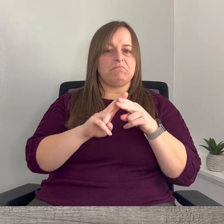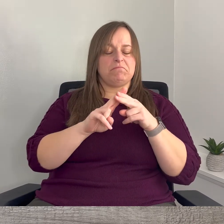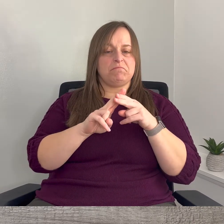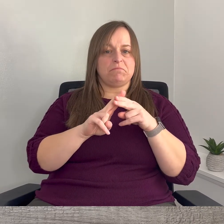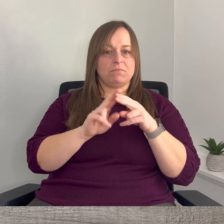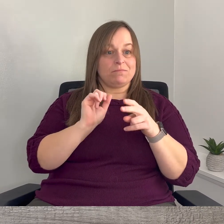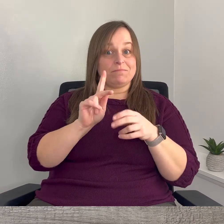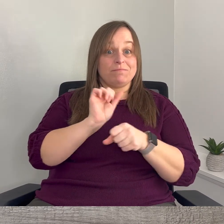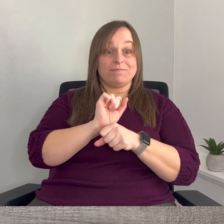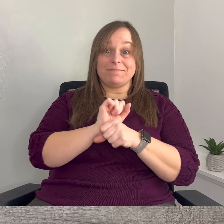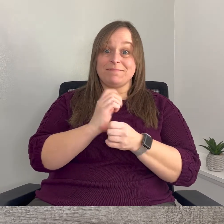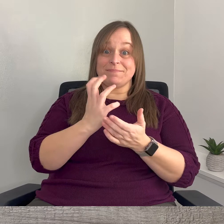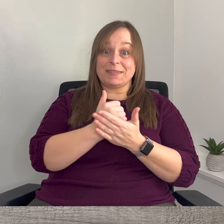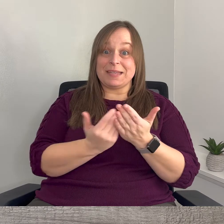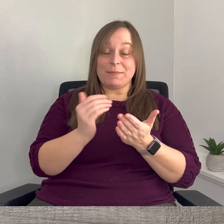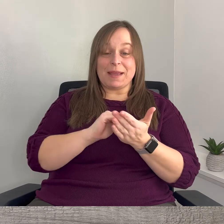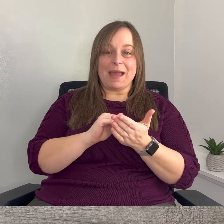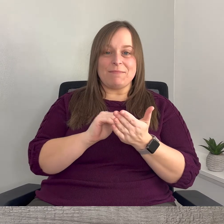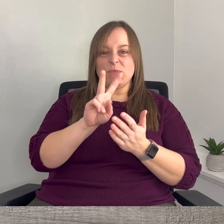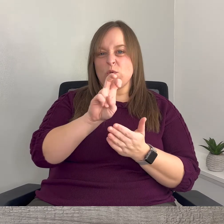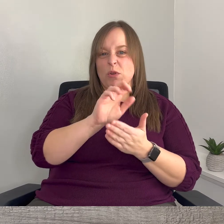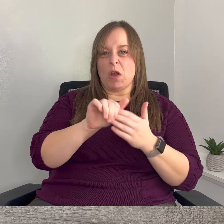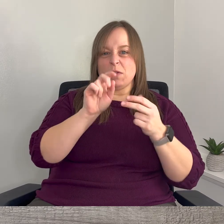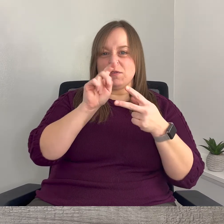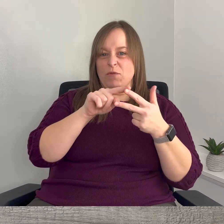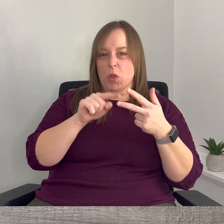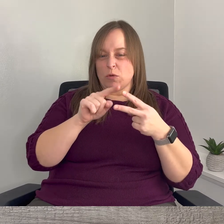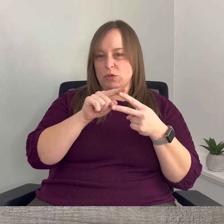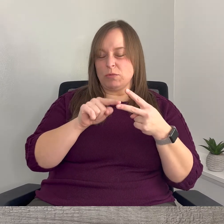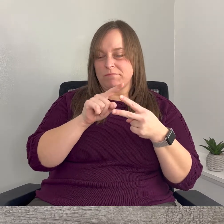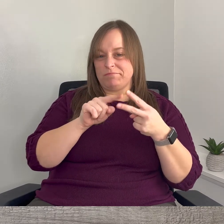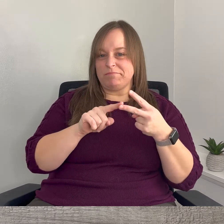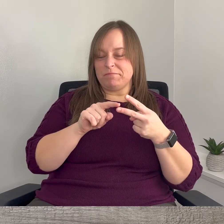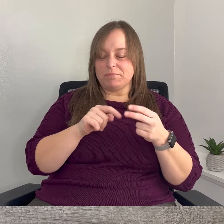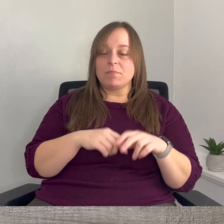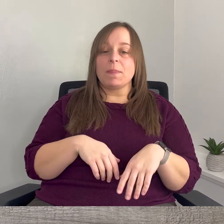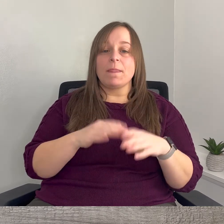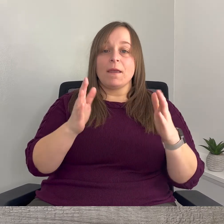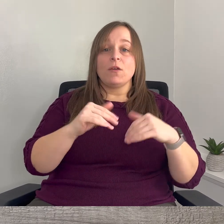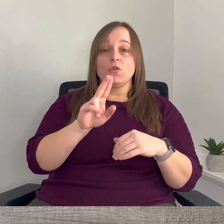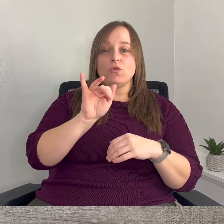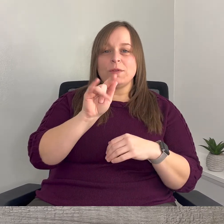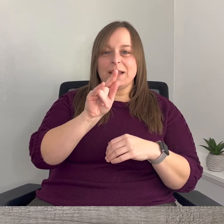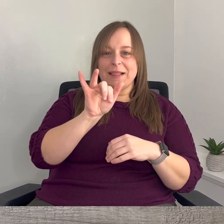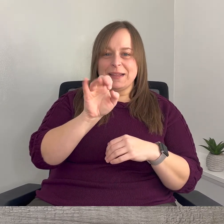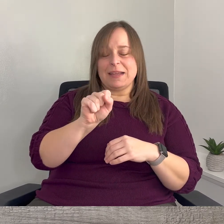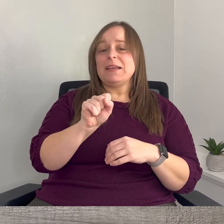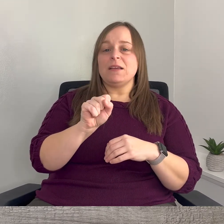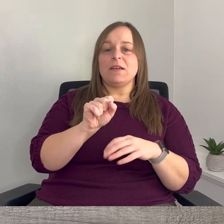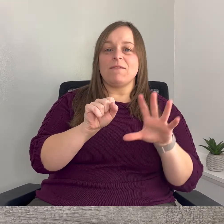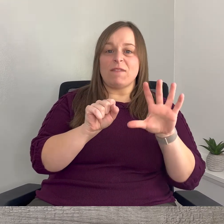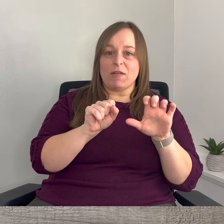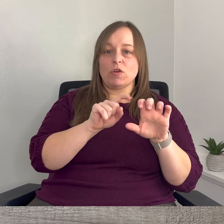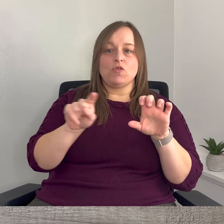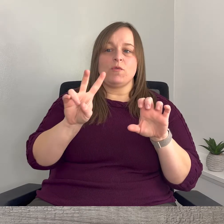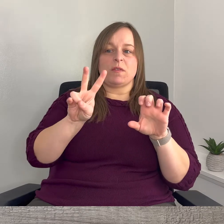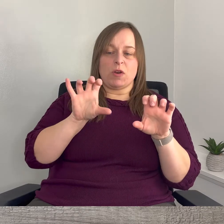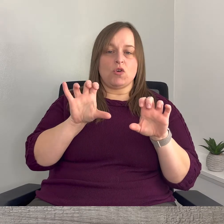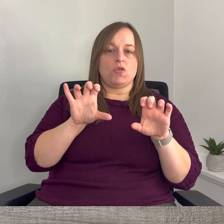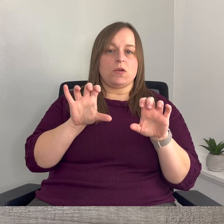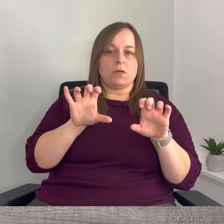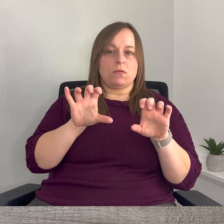now that I have an income again, we're upping that back up to the normal $200. And then utilities, we're going